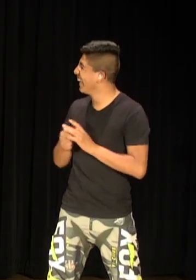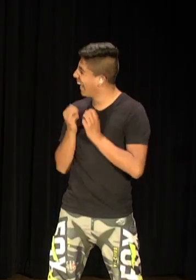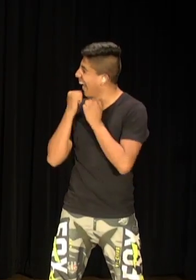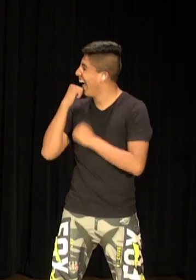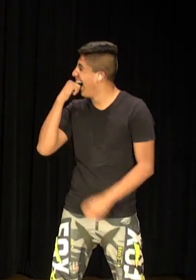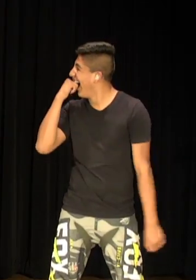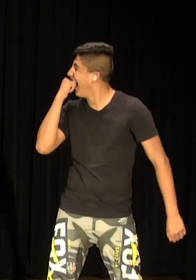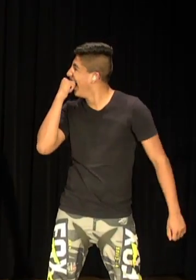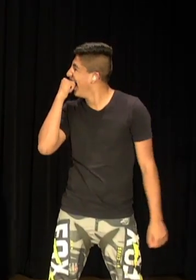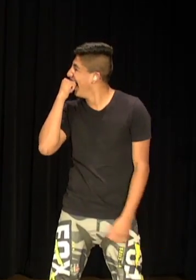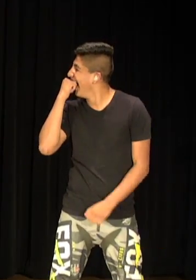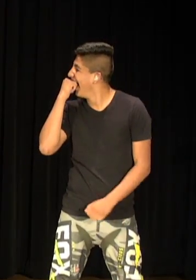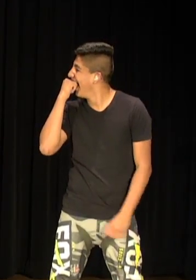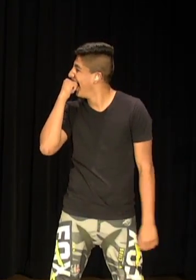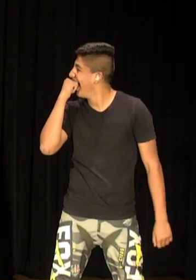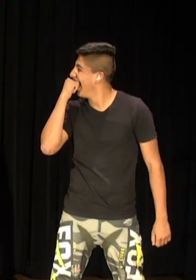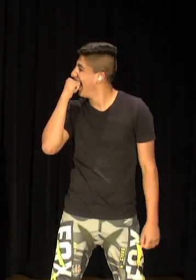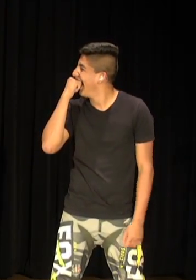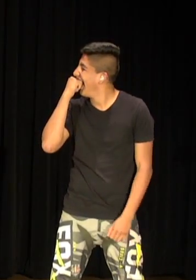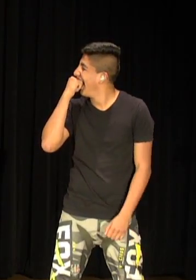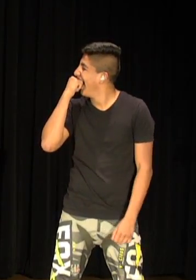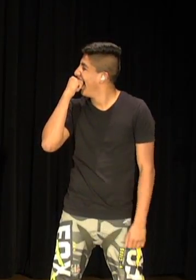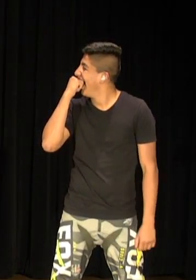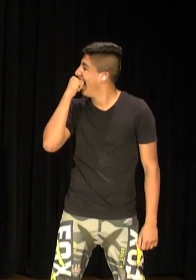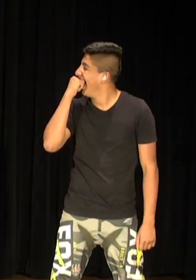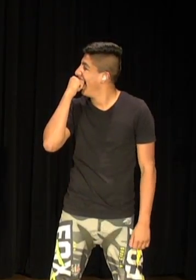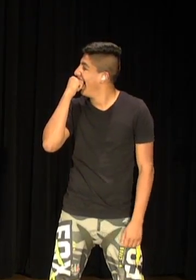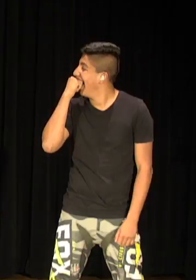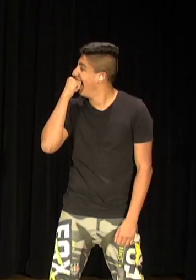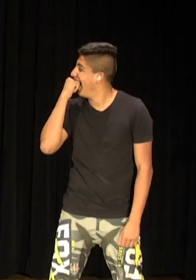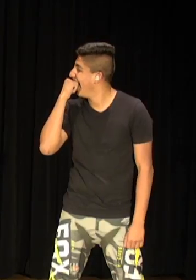What do I do to start it? Oh, boy.